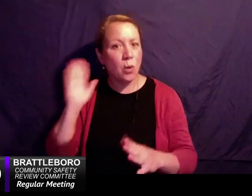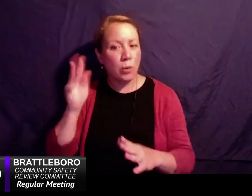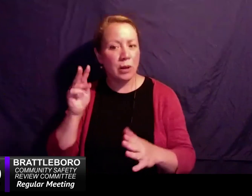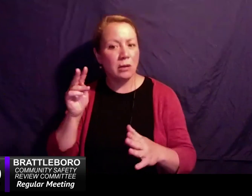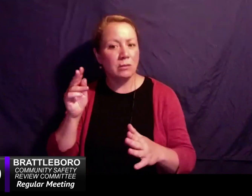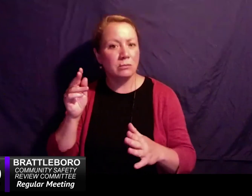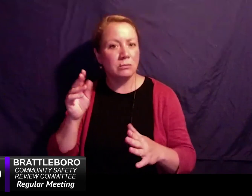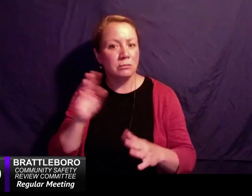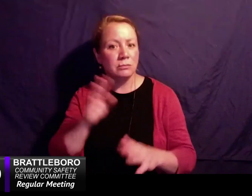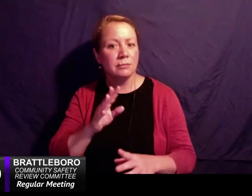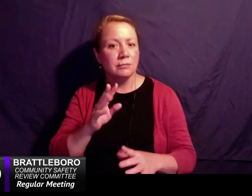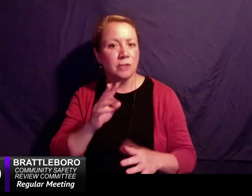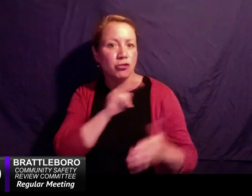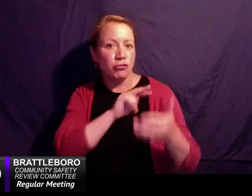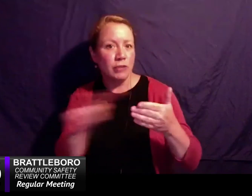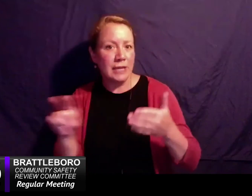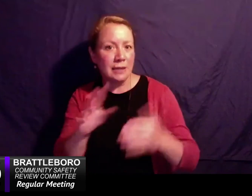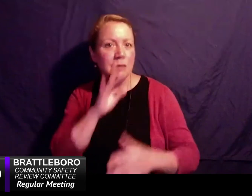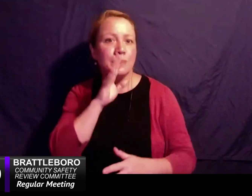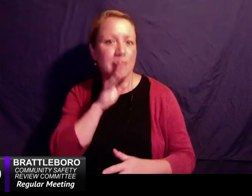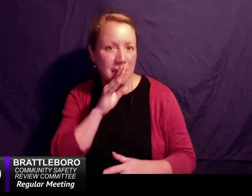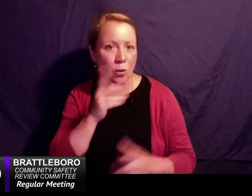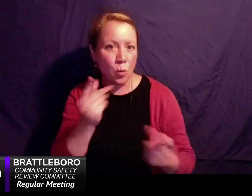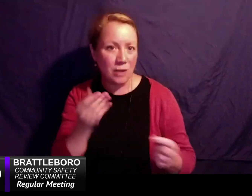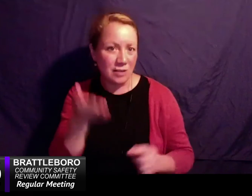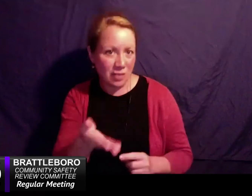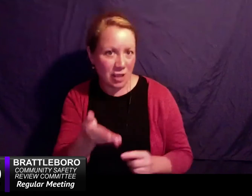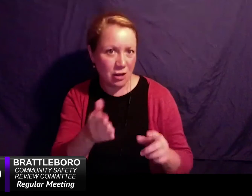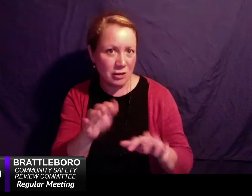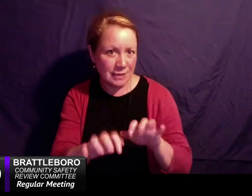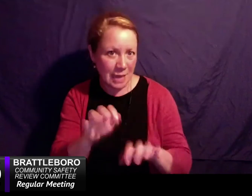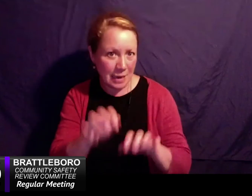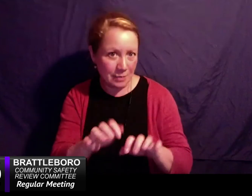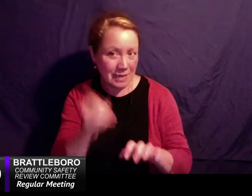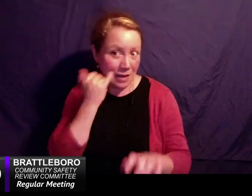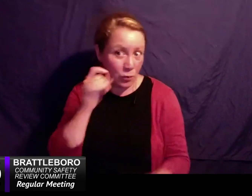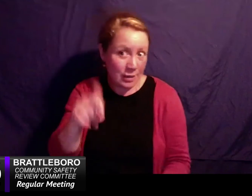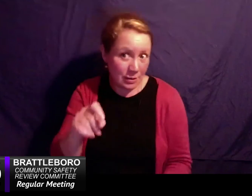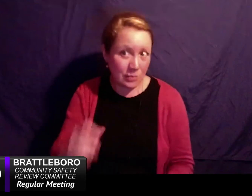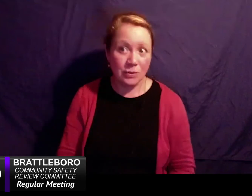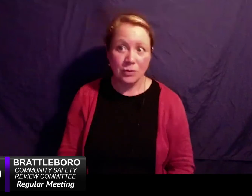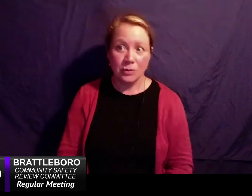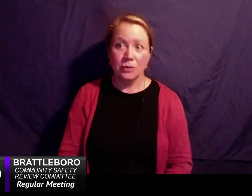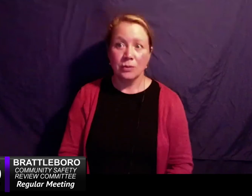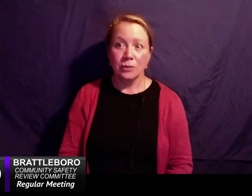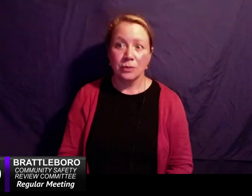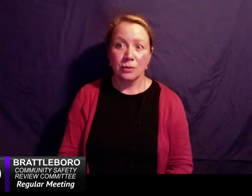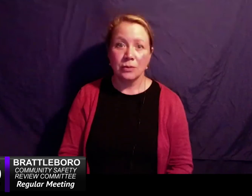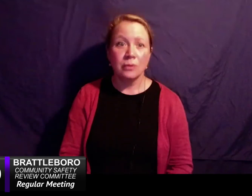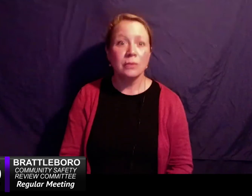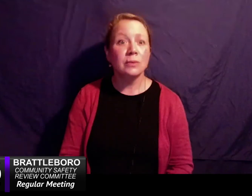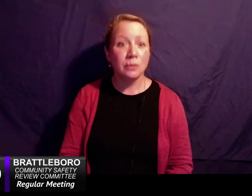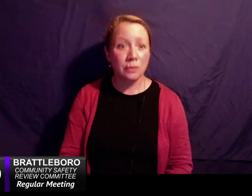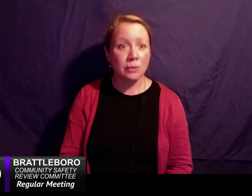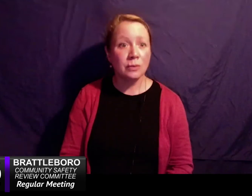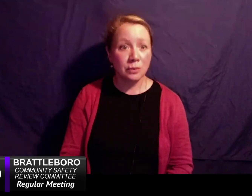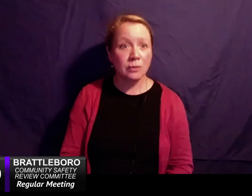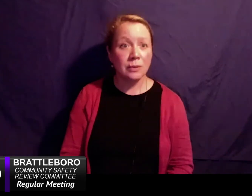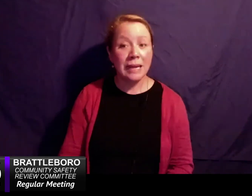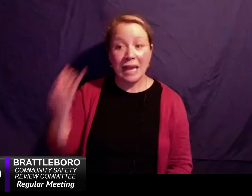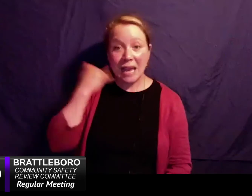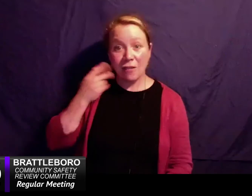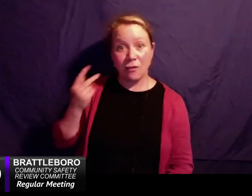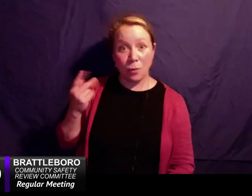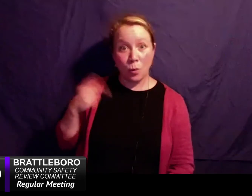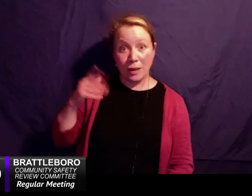will speak what's written in the chat out loud for somebody if that's what's needed. And if in fact we miss it, please